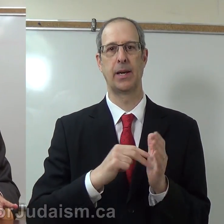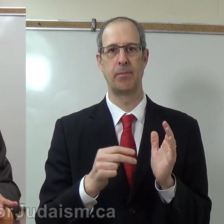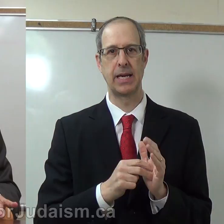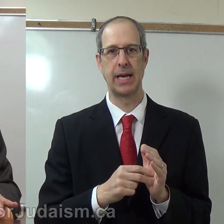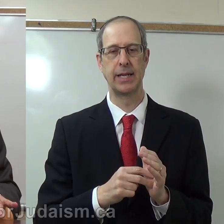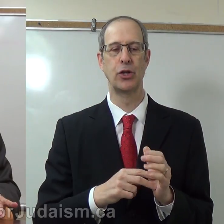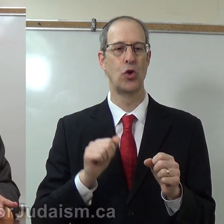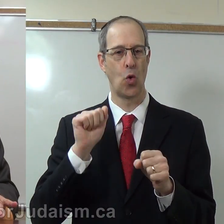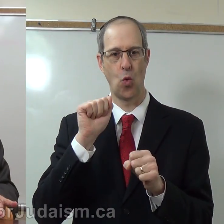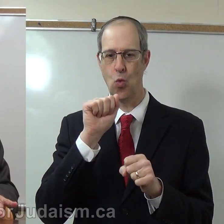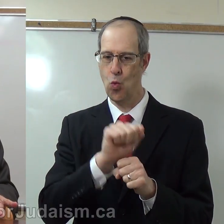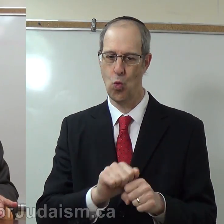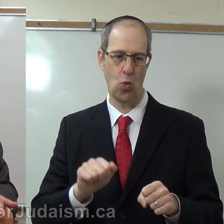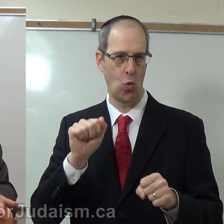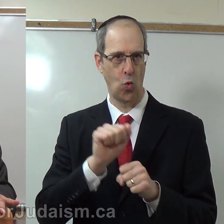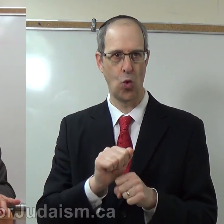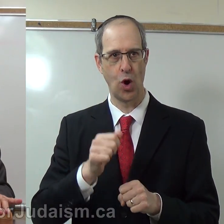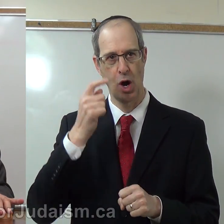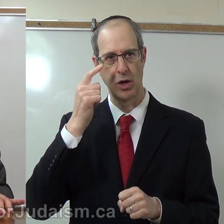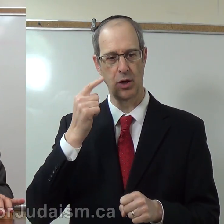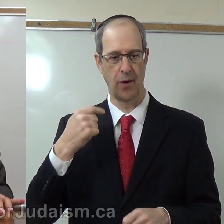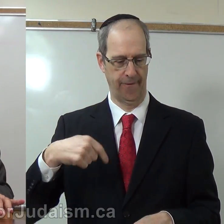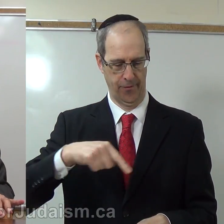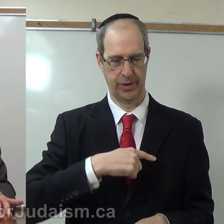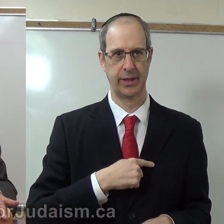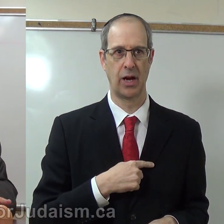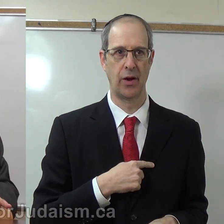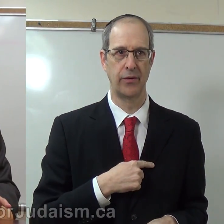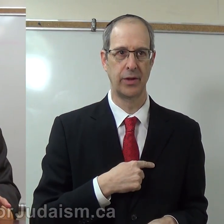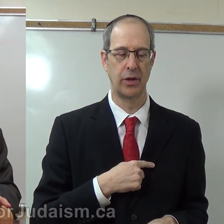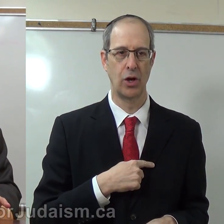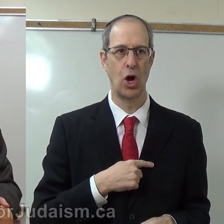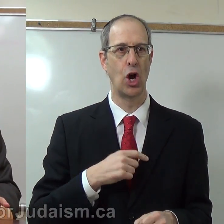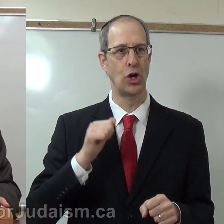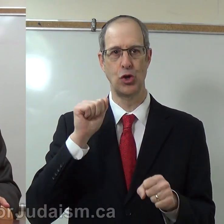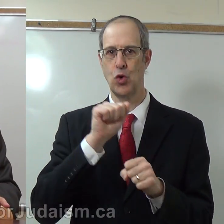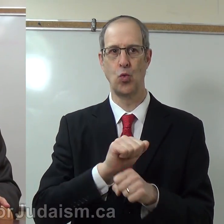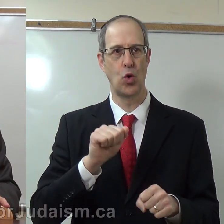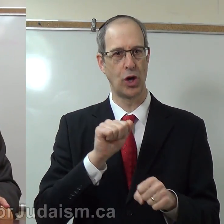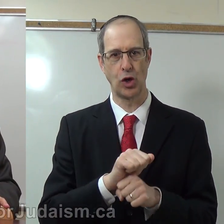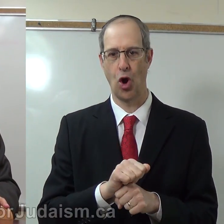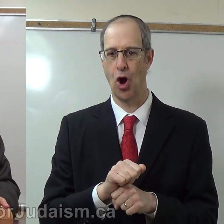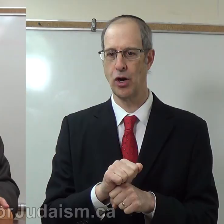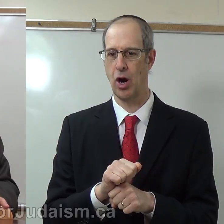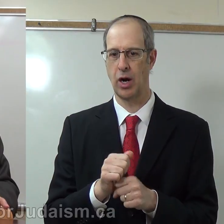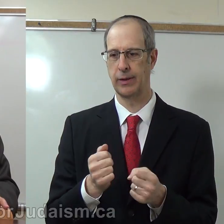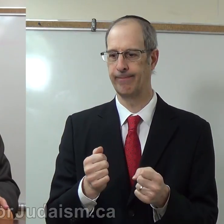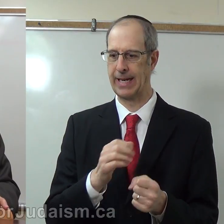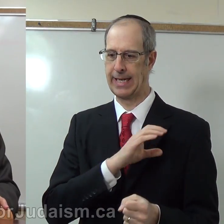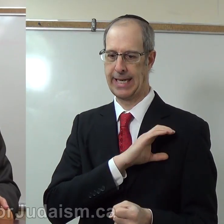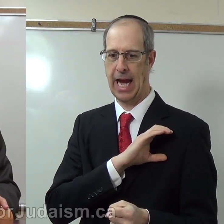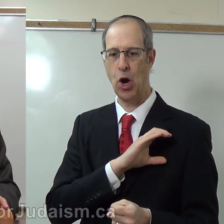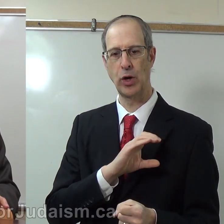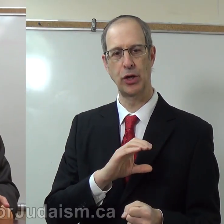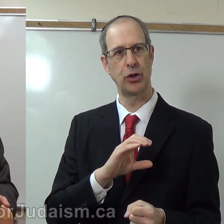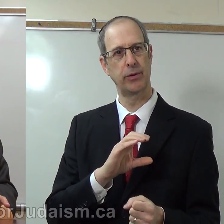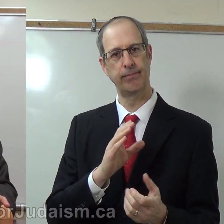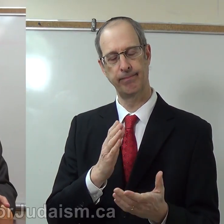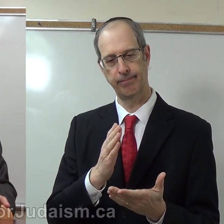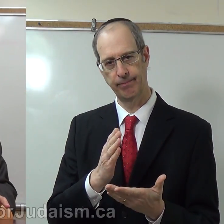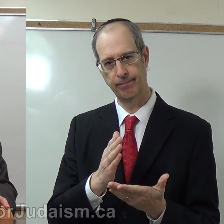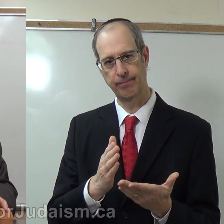to work on ourselves, to work on our midot, our character traits,